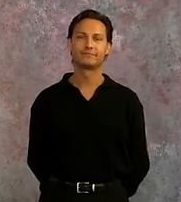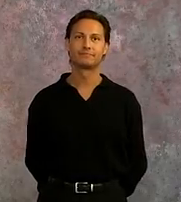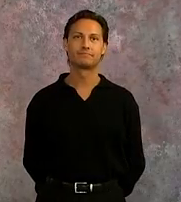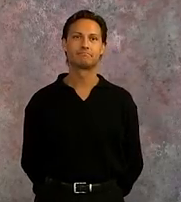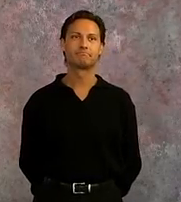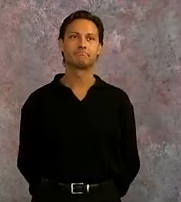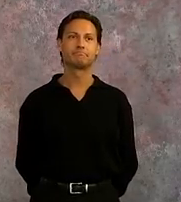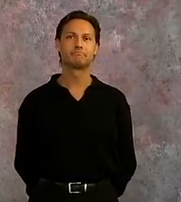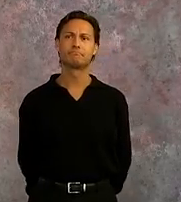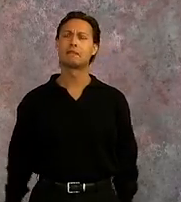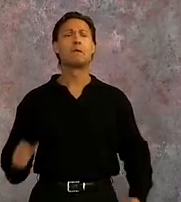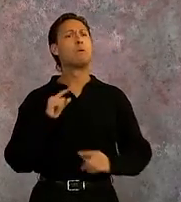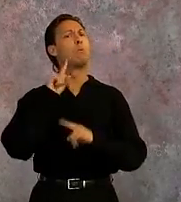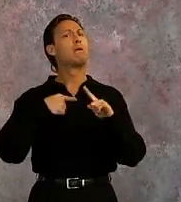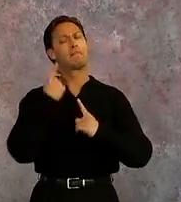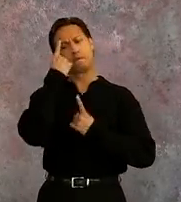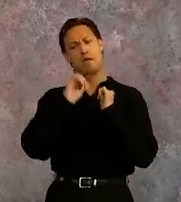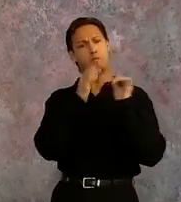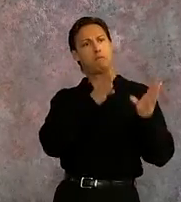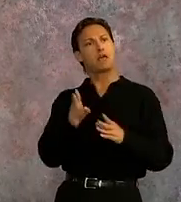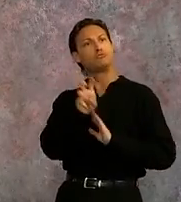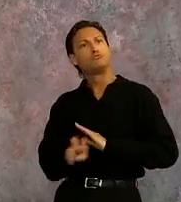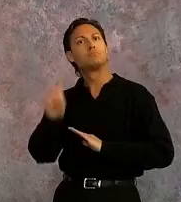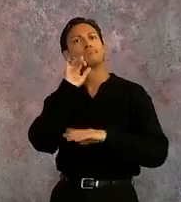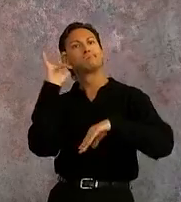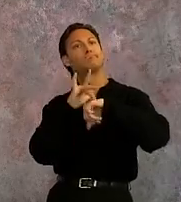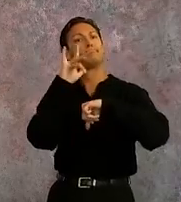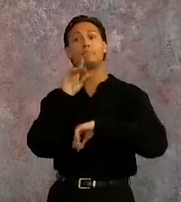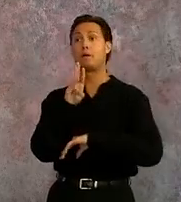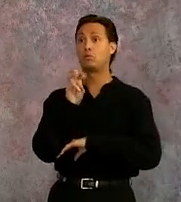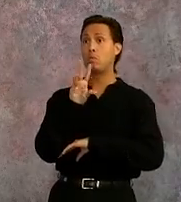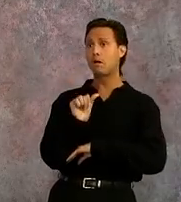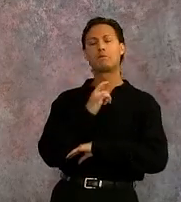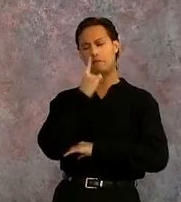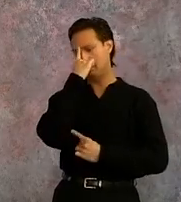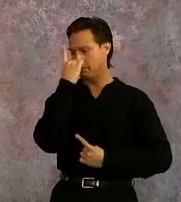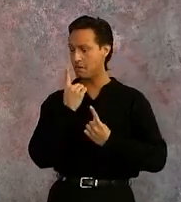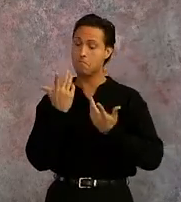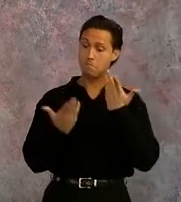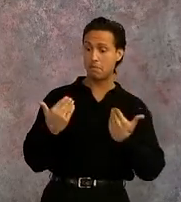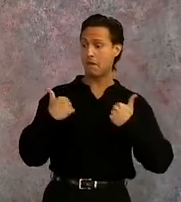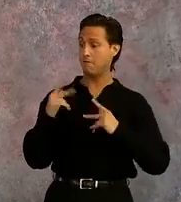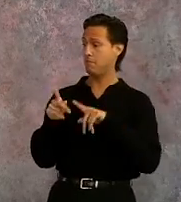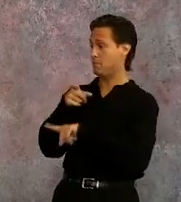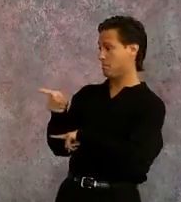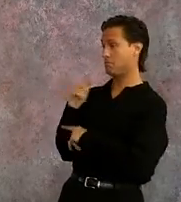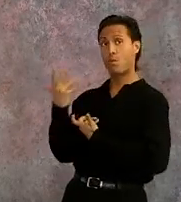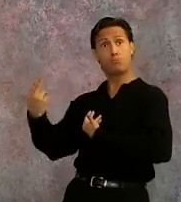When I think about doing a trip in the Boundary Waters and consider doing a trip with individuals who have not paddled